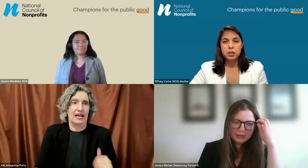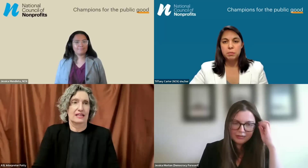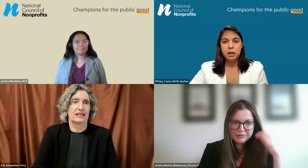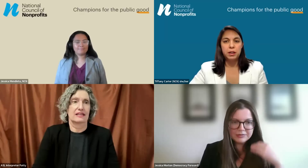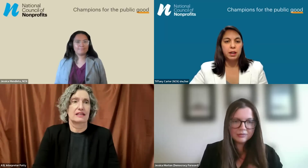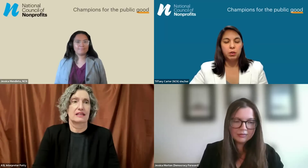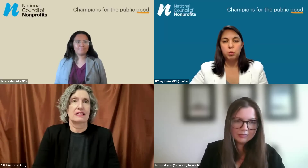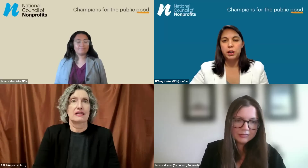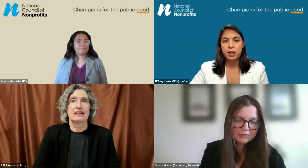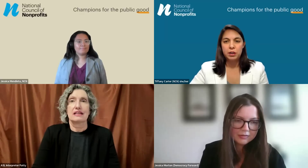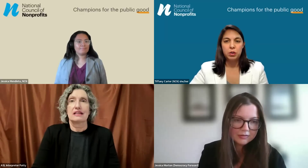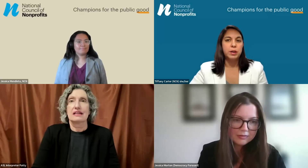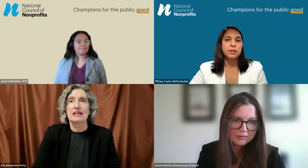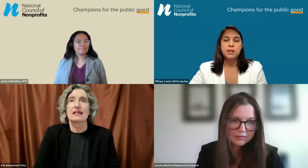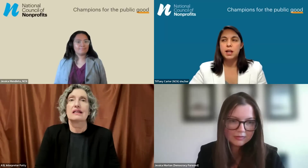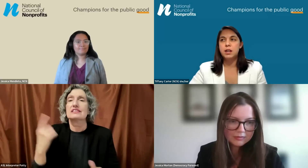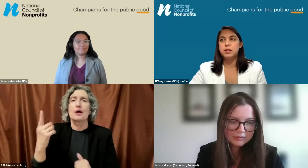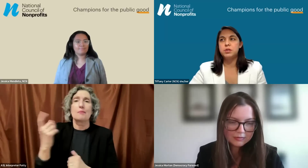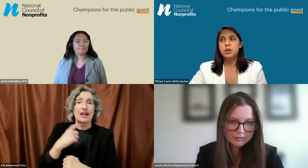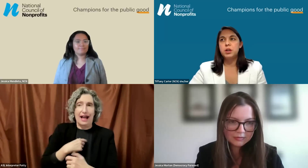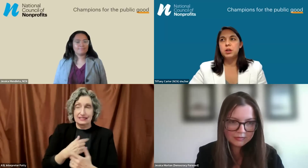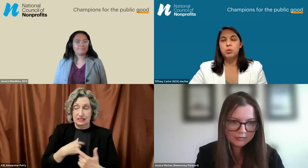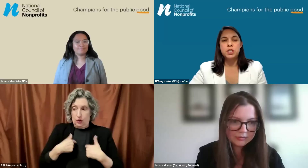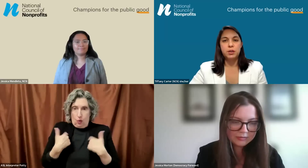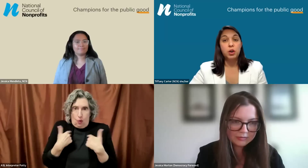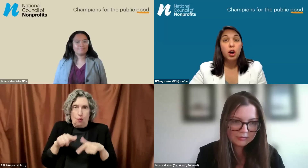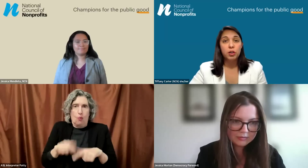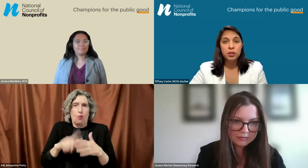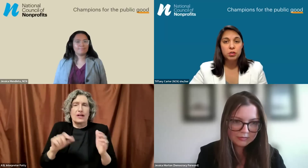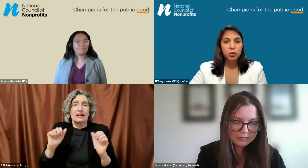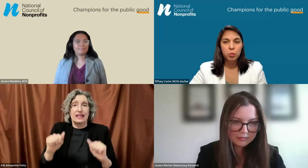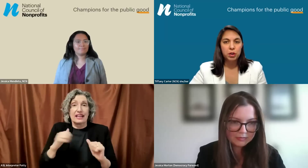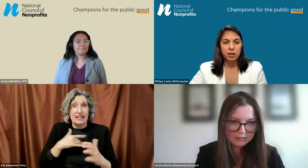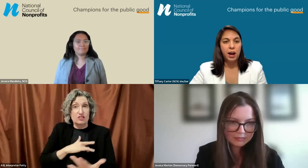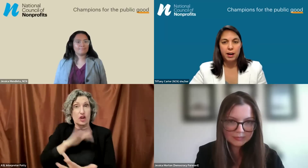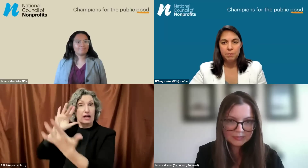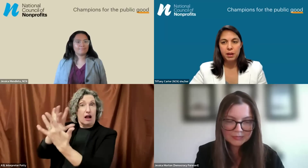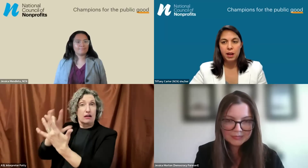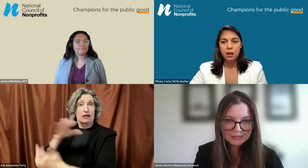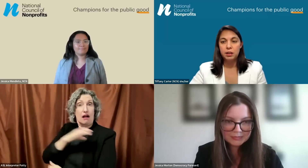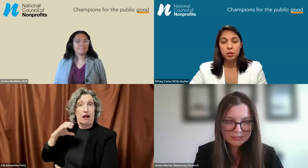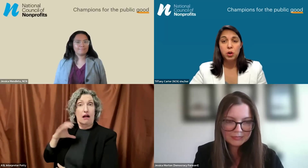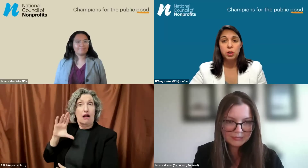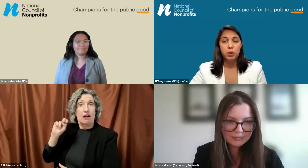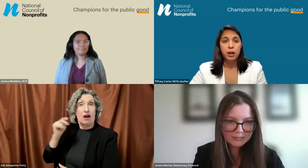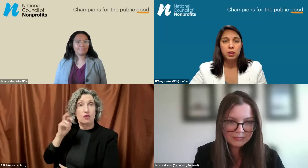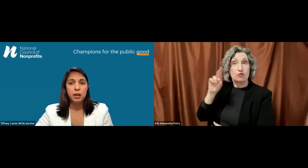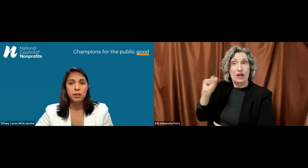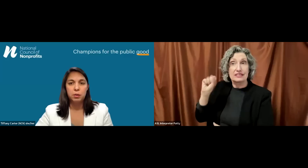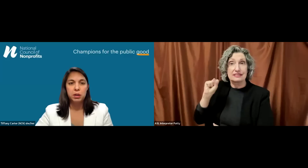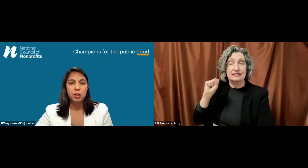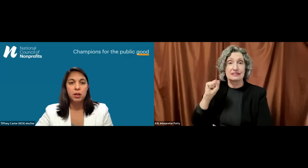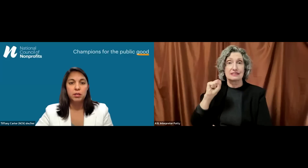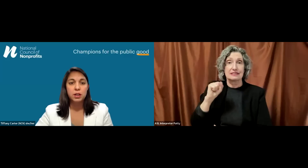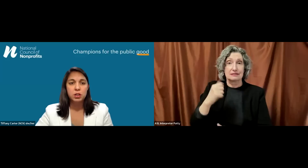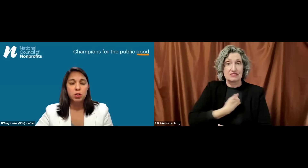We also got a question about, like, what can I do? Is reaching out to Congress worth the time? And I think Nonoko hit